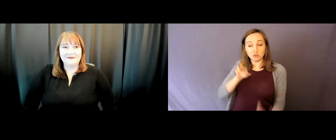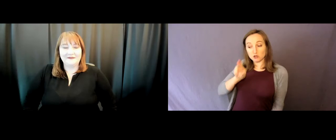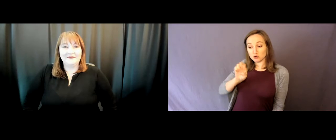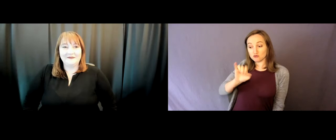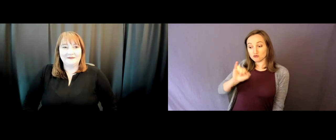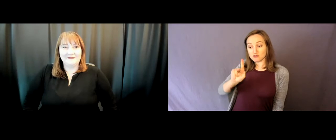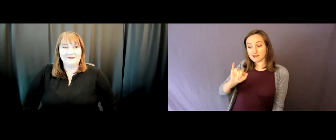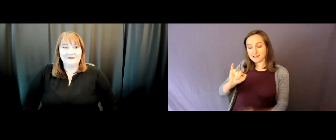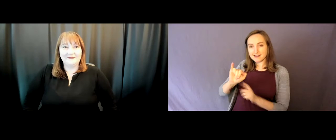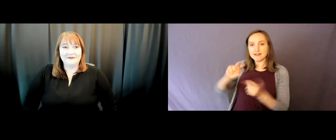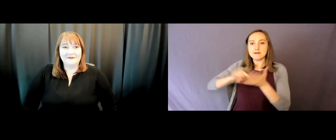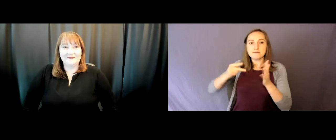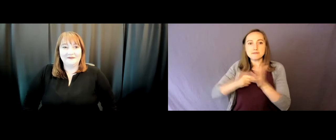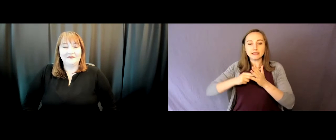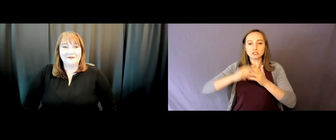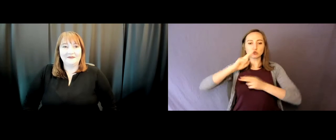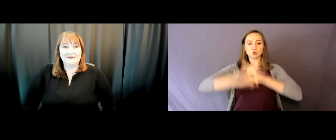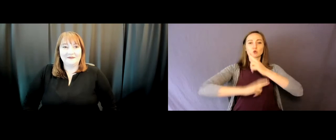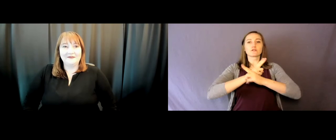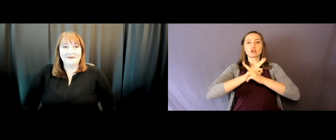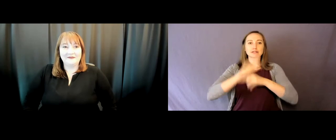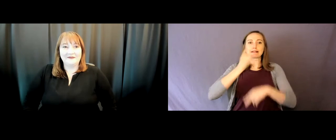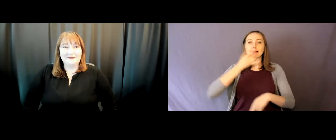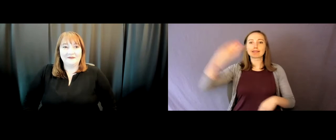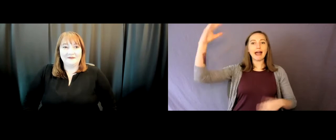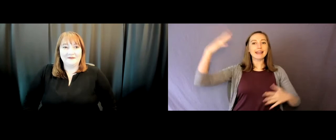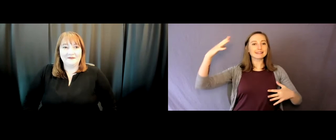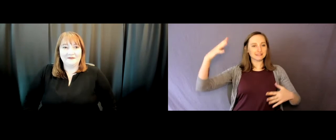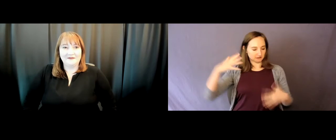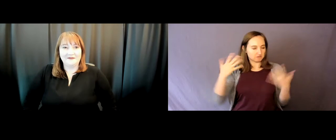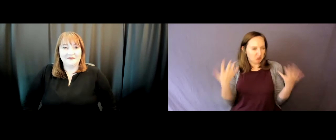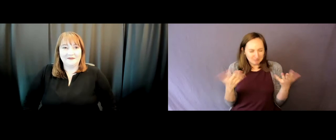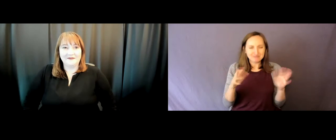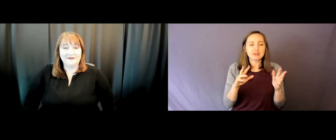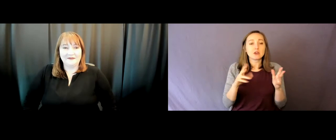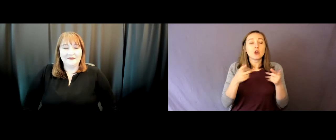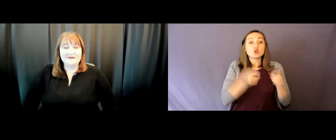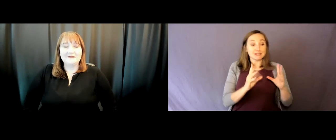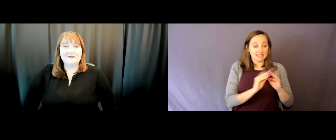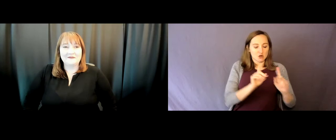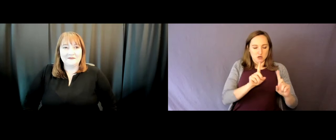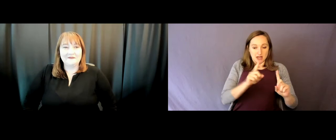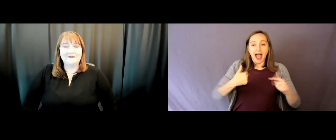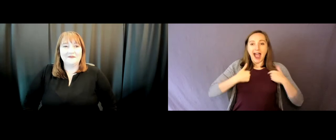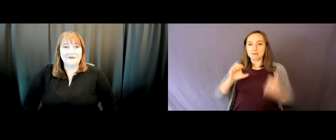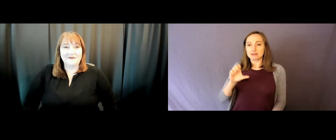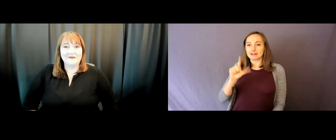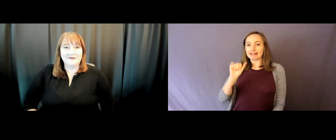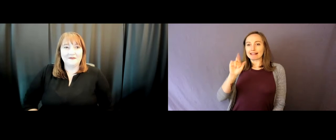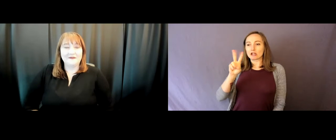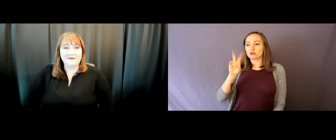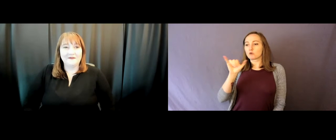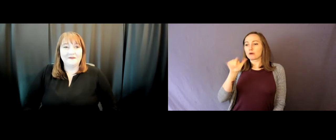Reiki actually means universal light. And what I'm doing during the session, well, for one, I am clairvoyant. And so